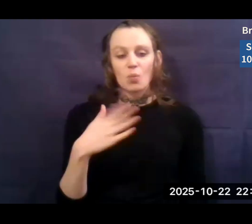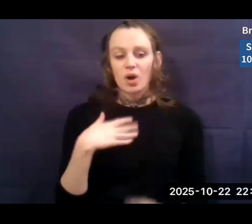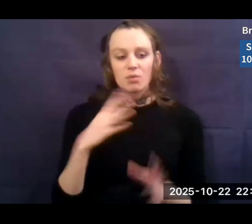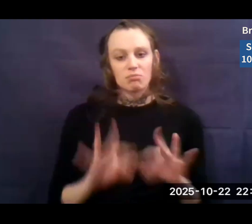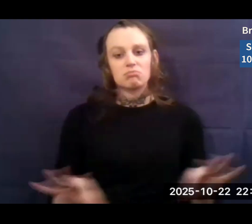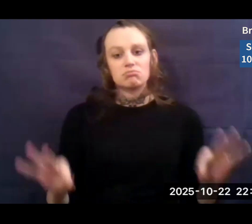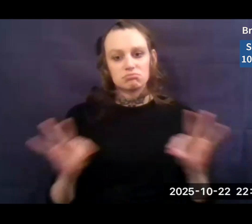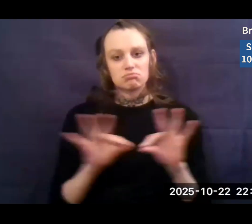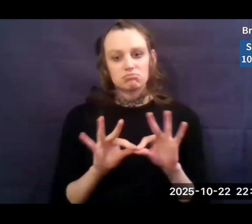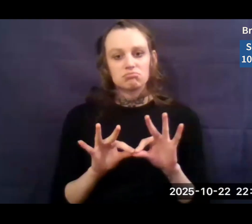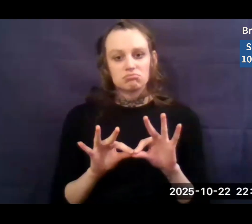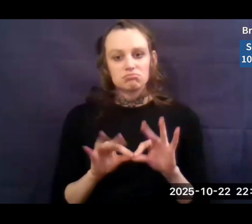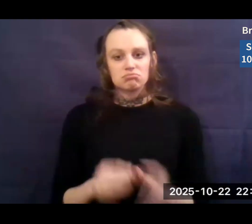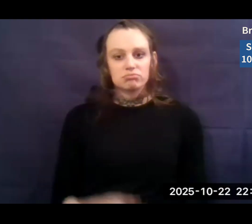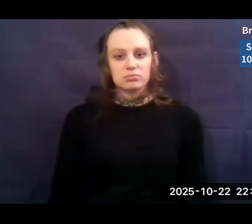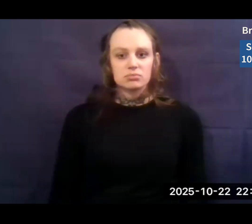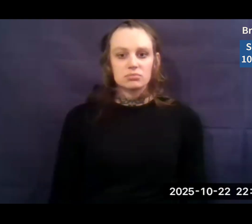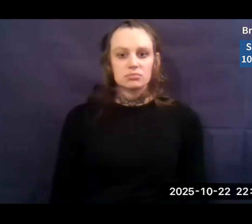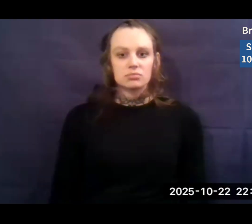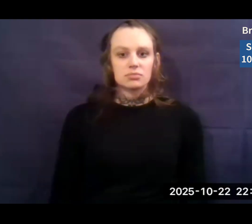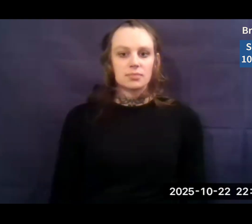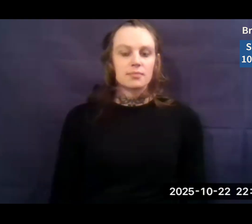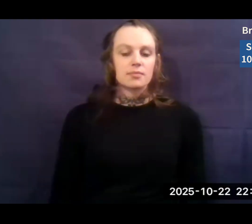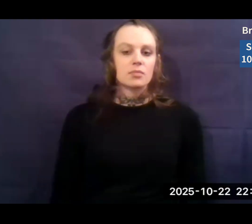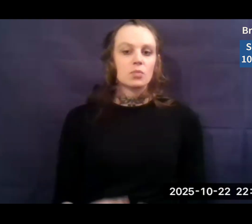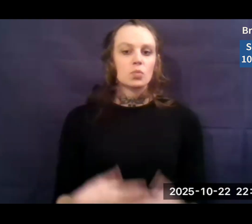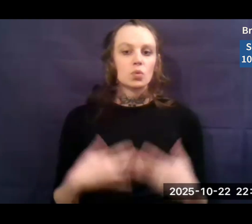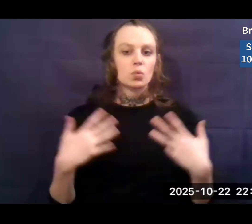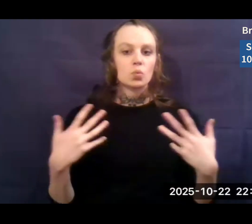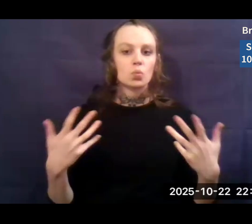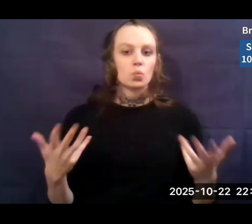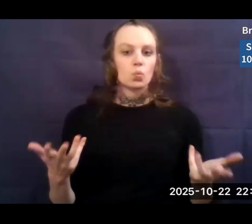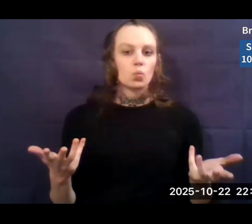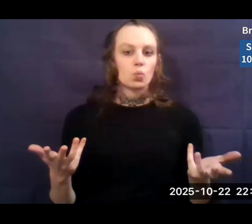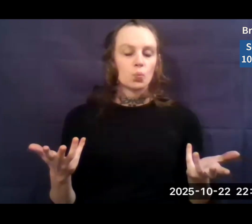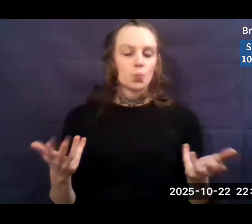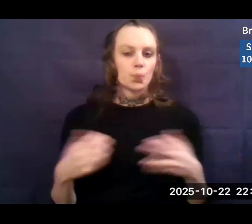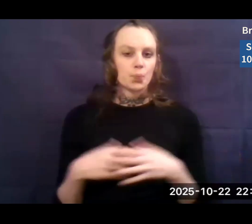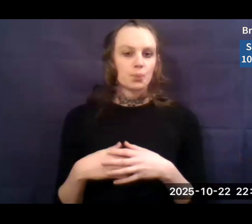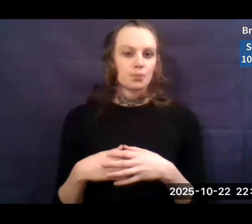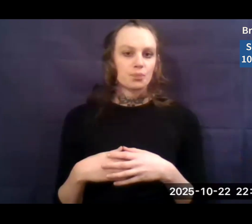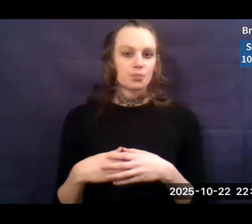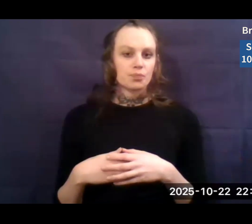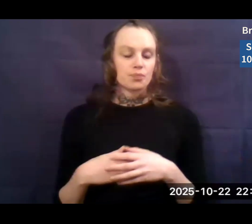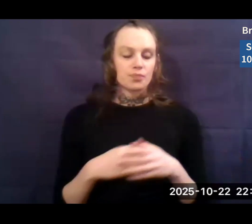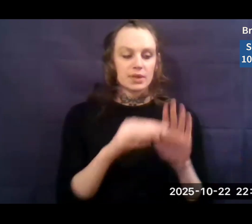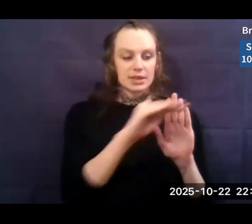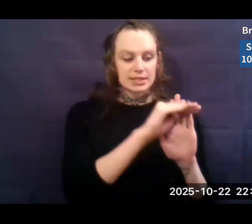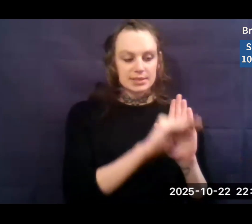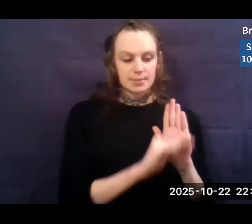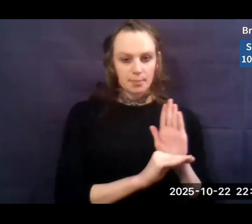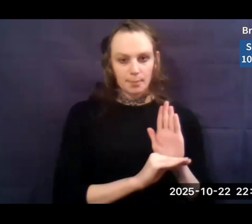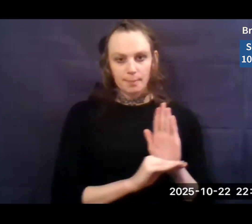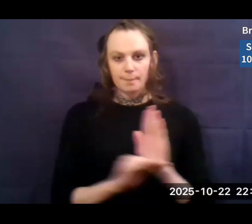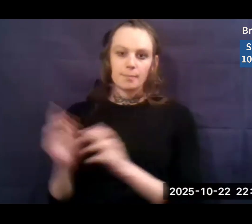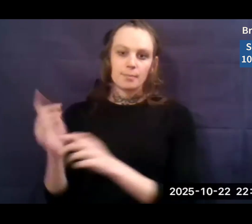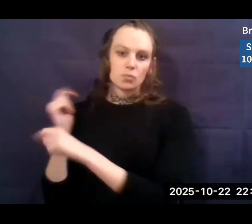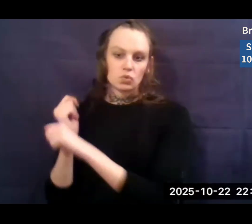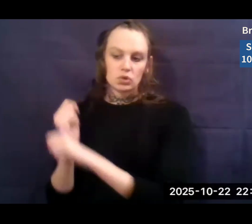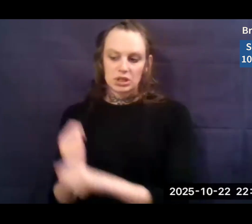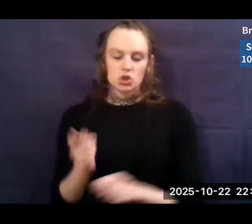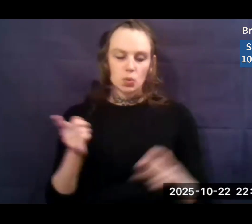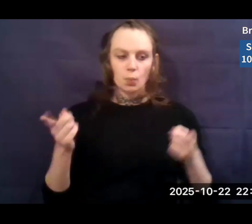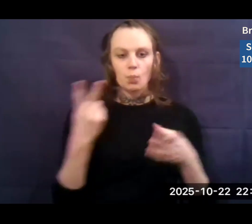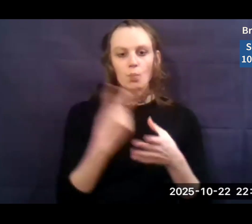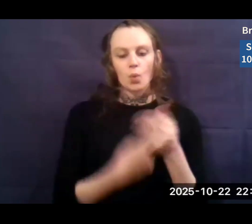from. So, the traditions, both the steps and the traditions, each they all